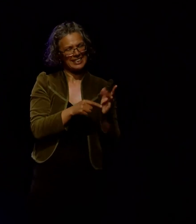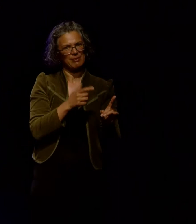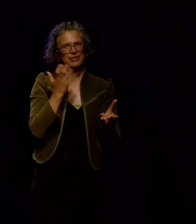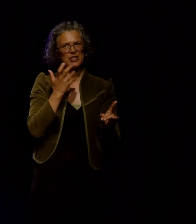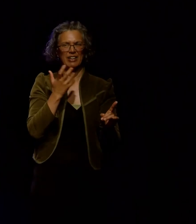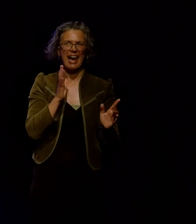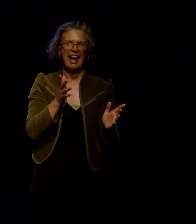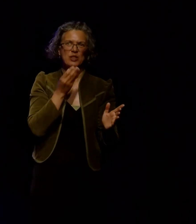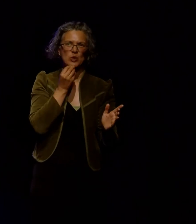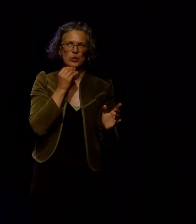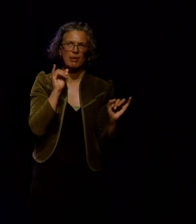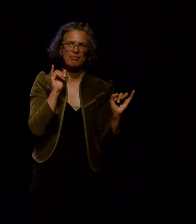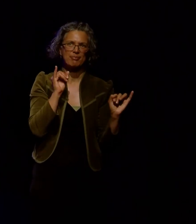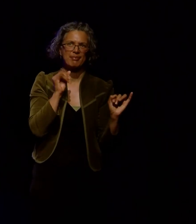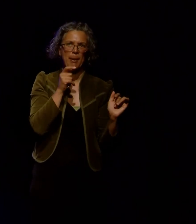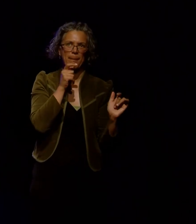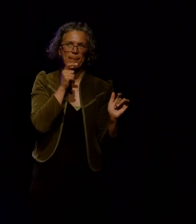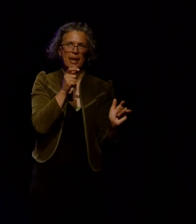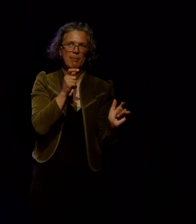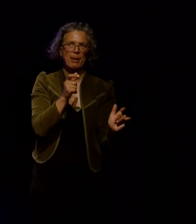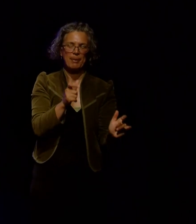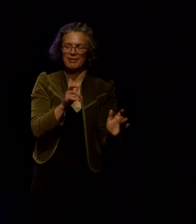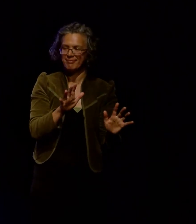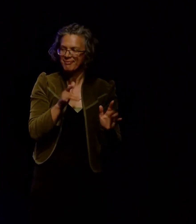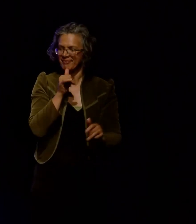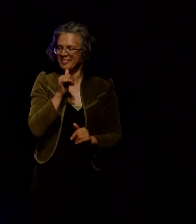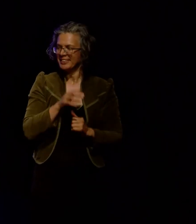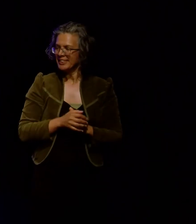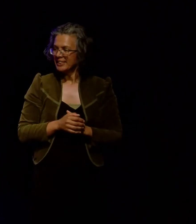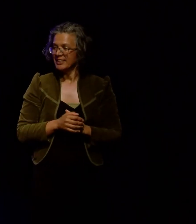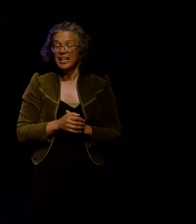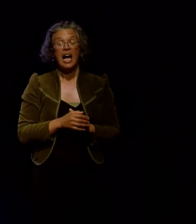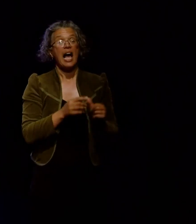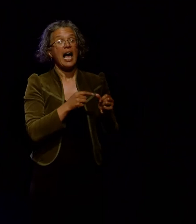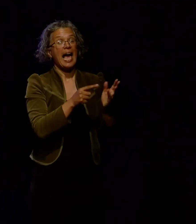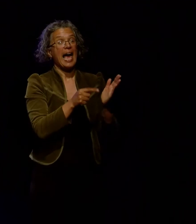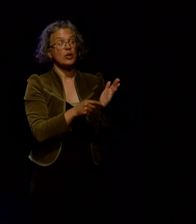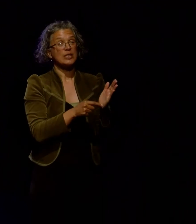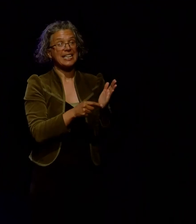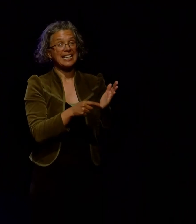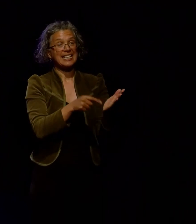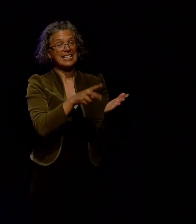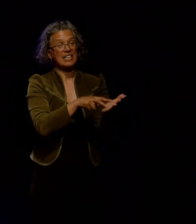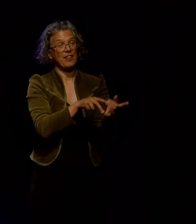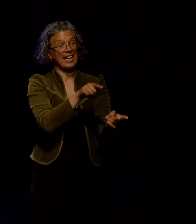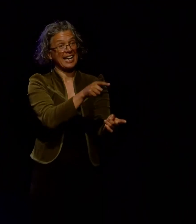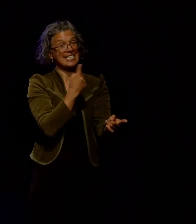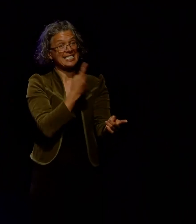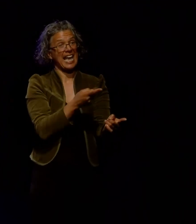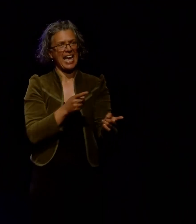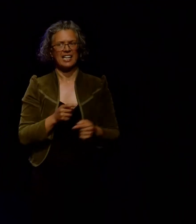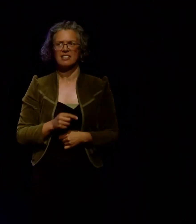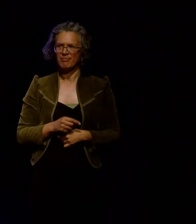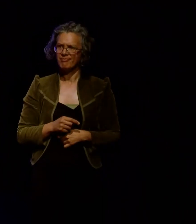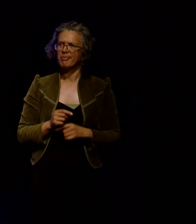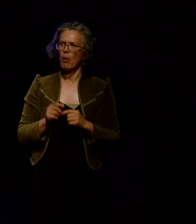just had to use those terrible puns, I know. Sorry. AUT TV's creative director, Dave Yetton, says after seeing it running within